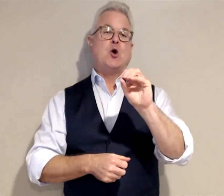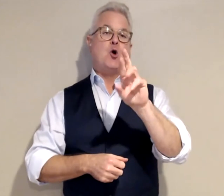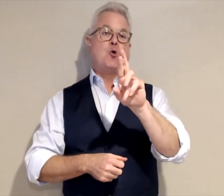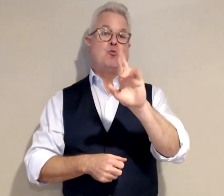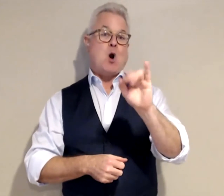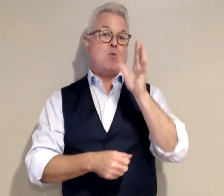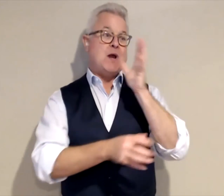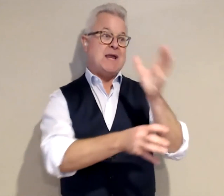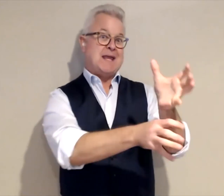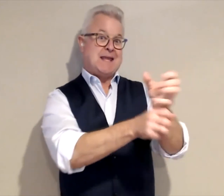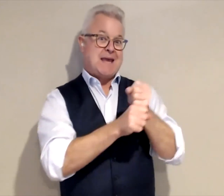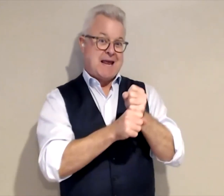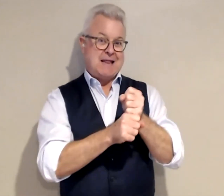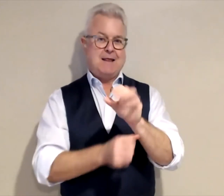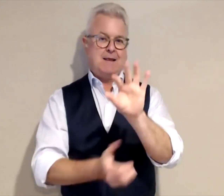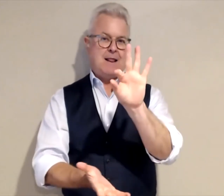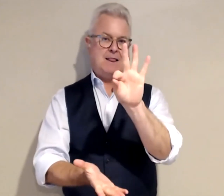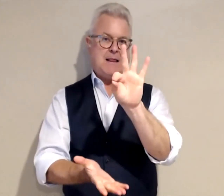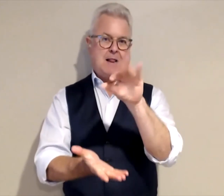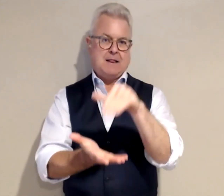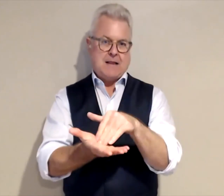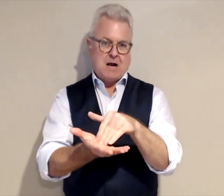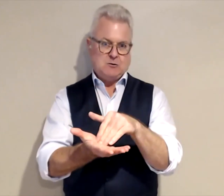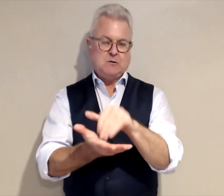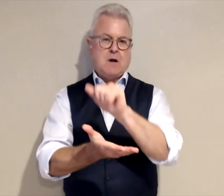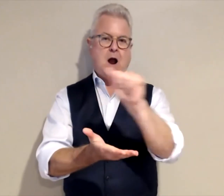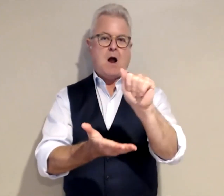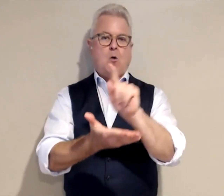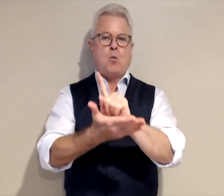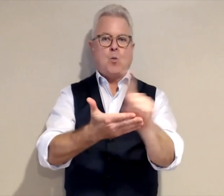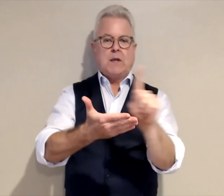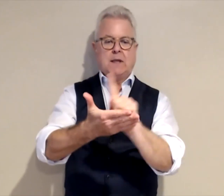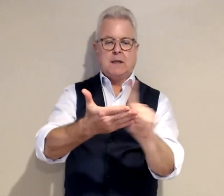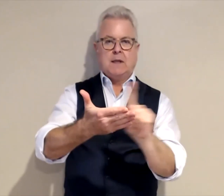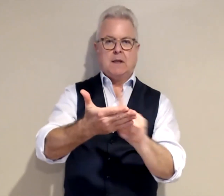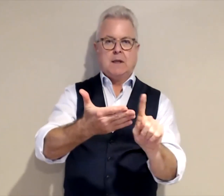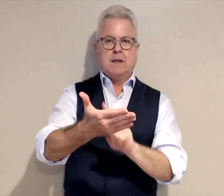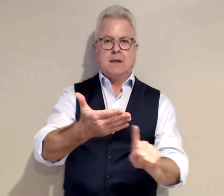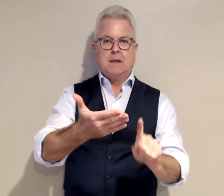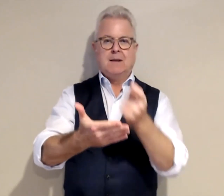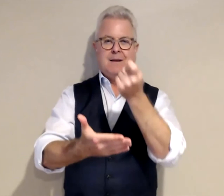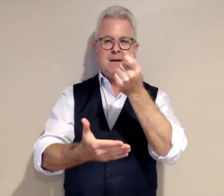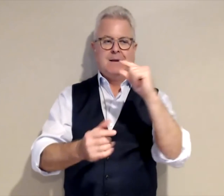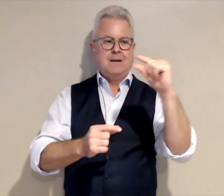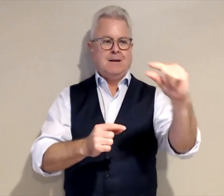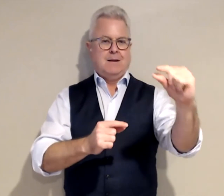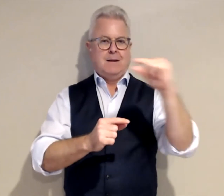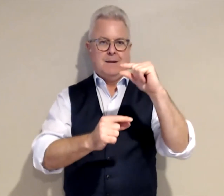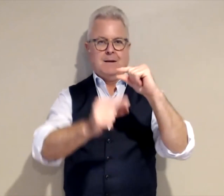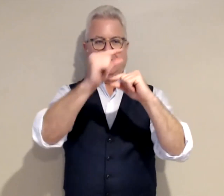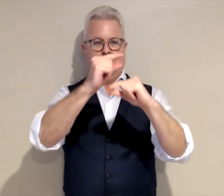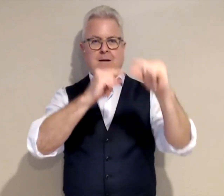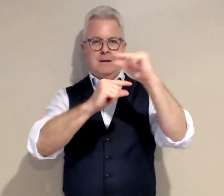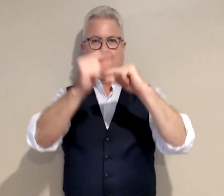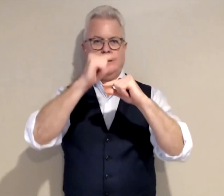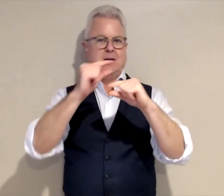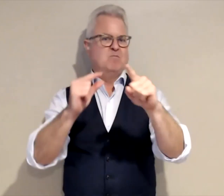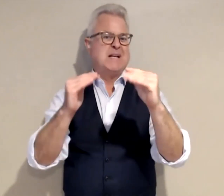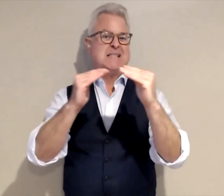before they start producing the child's vaccine. So we will get about 9,000 doses of